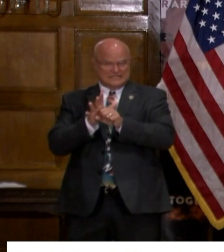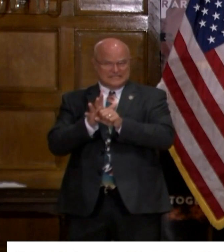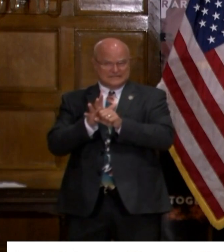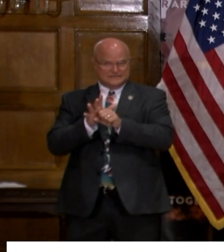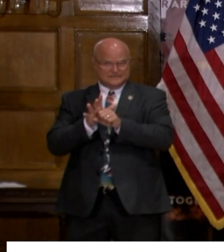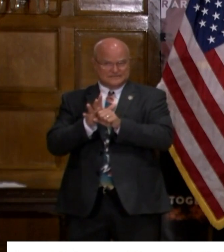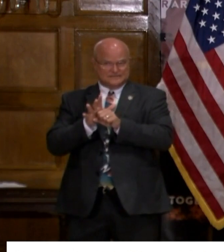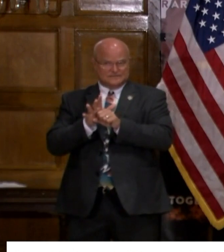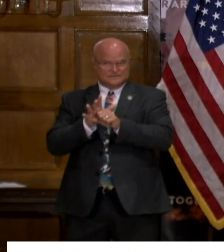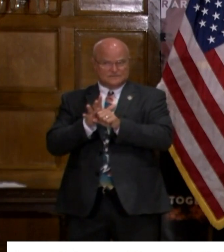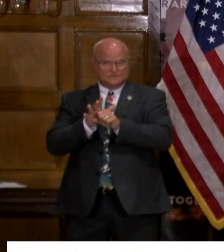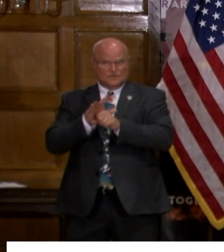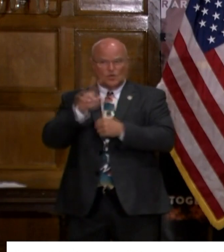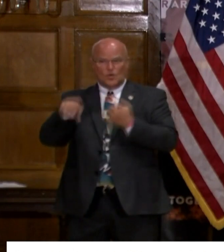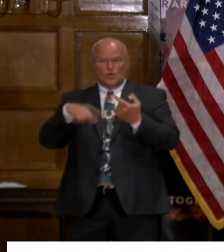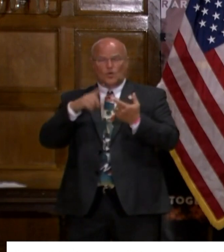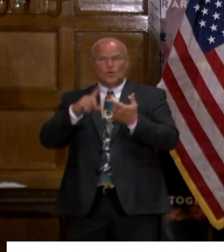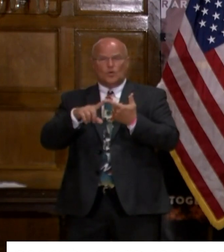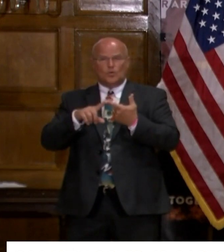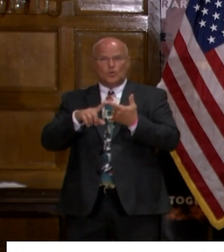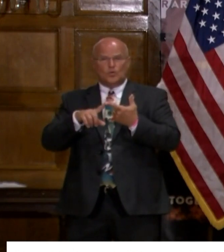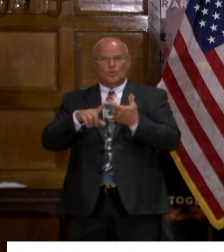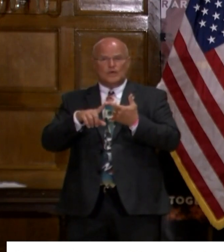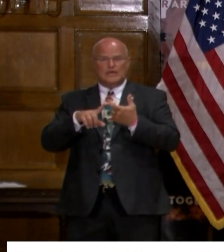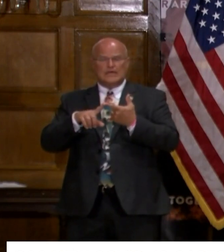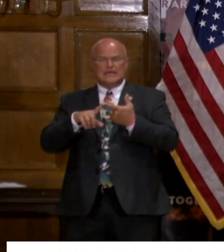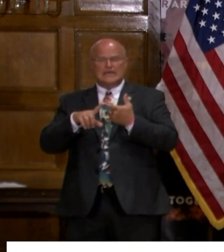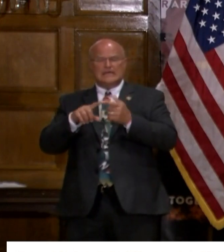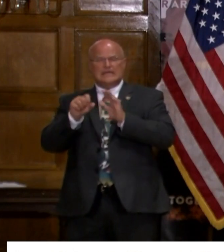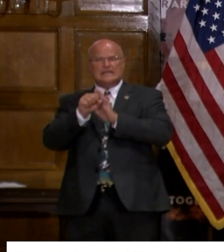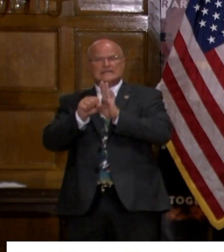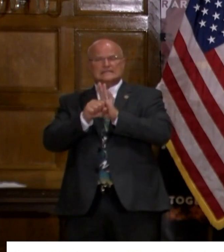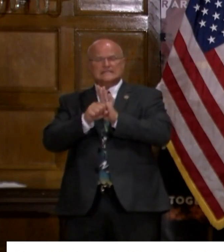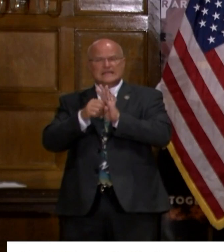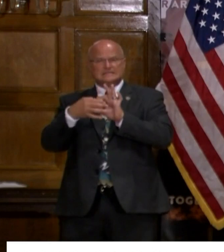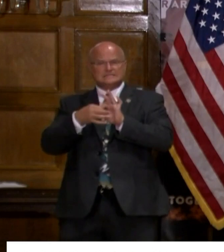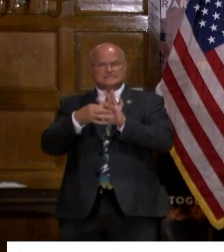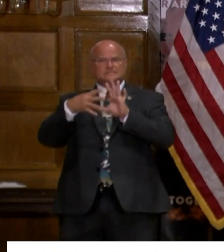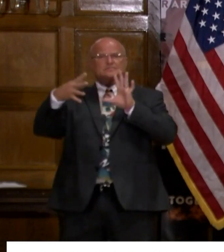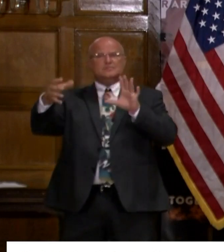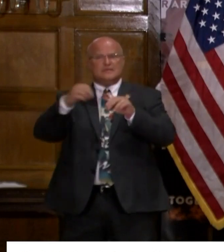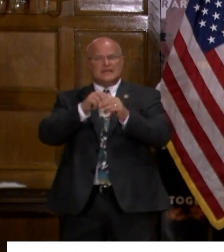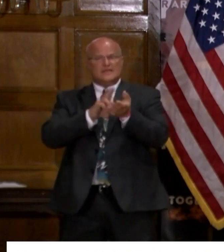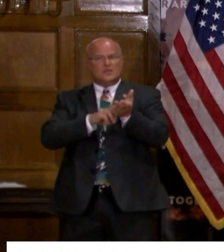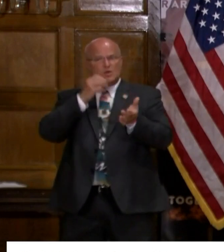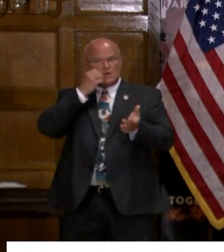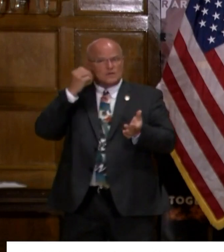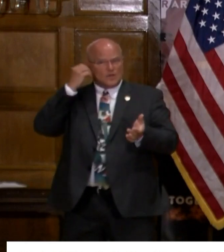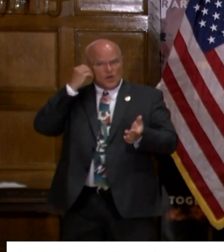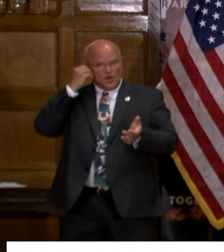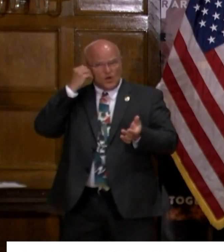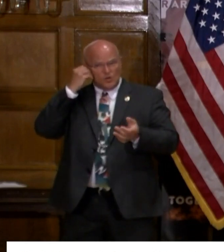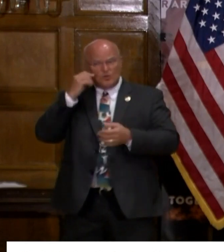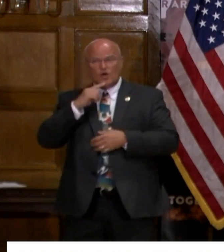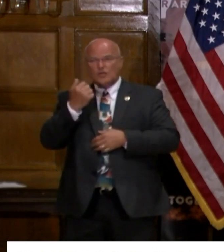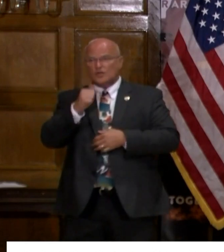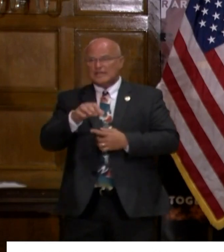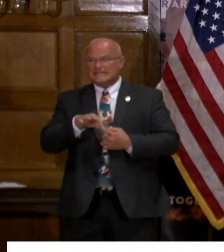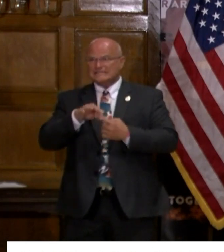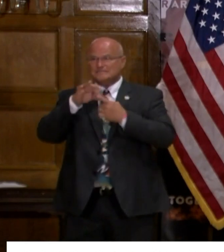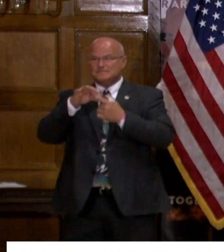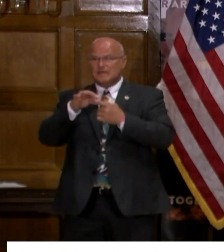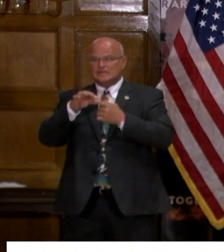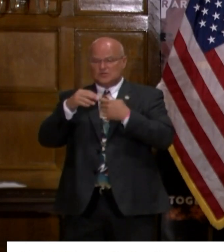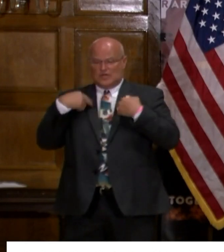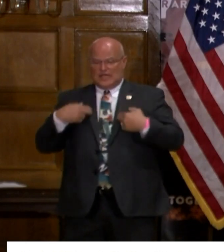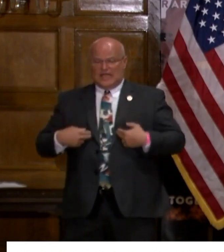COVID-19. When will the state be able to release information about the number of cases in the nursing home? And are there any special